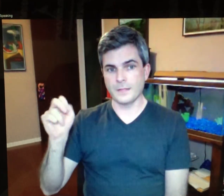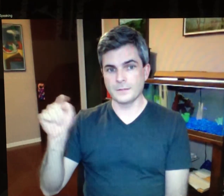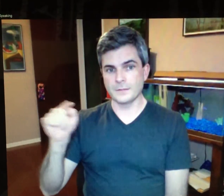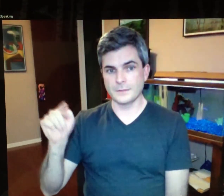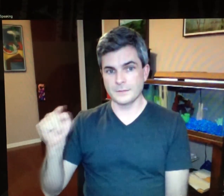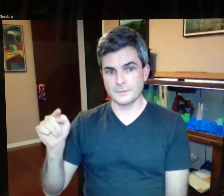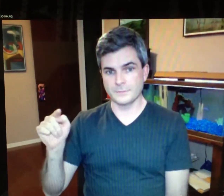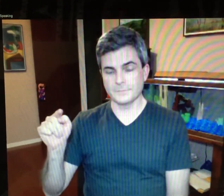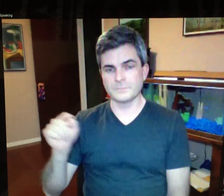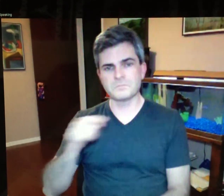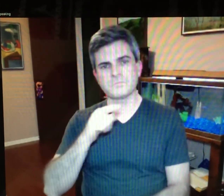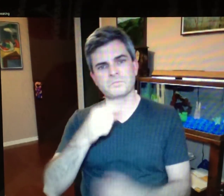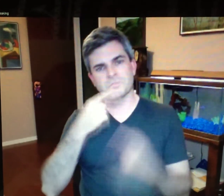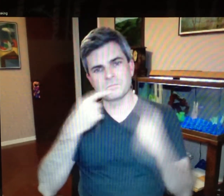Ella May Lentz.